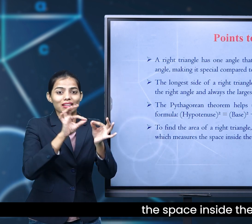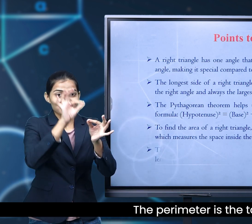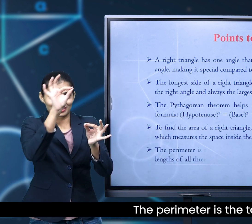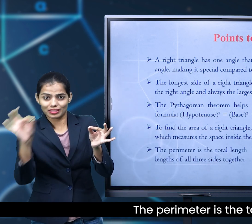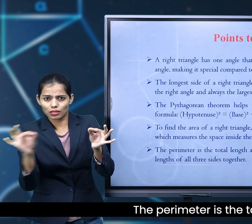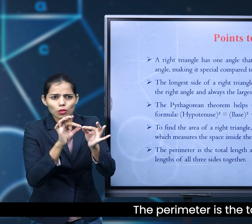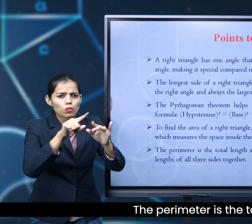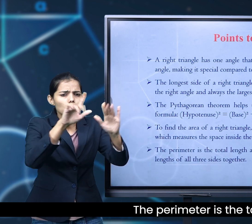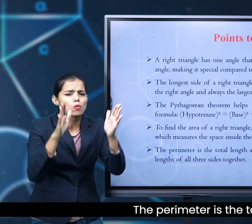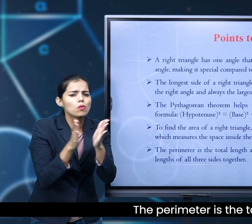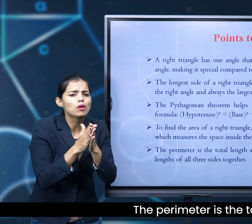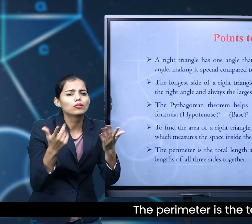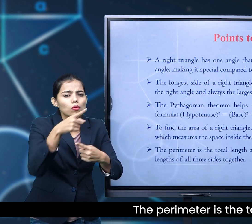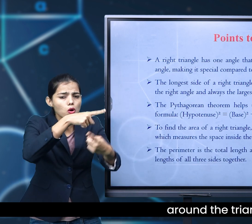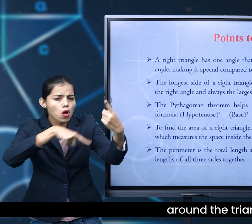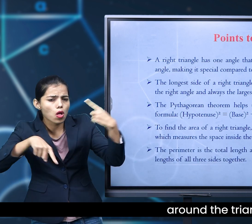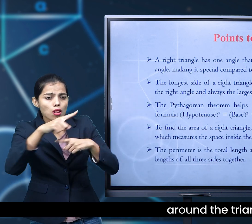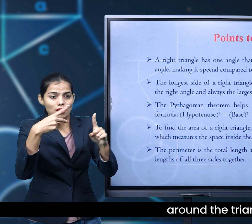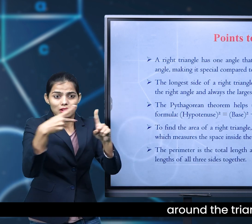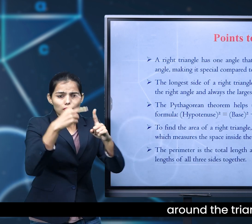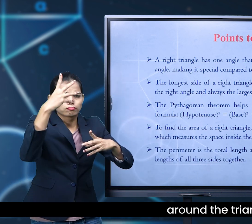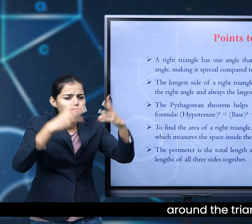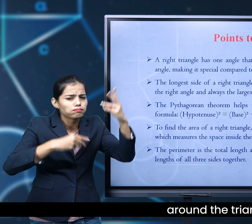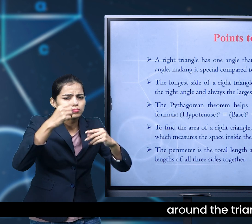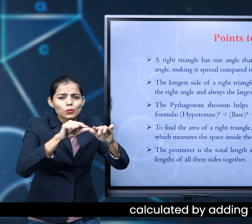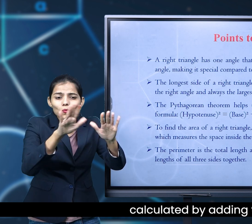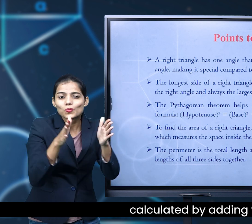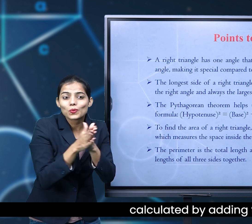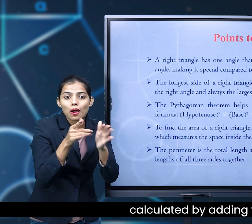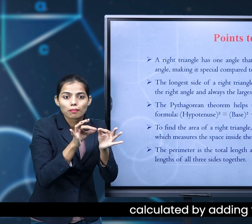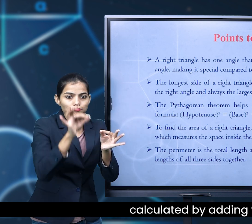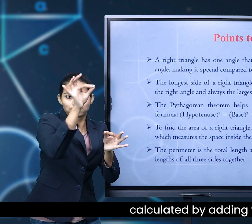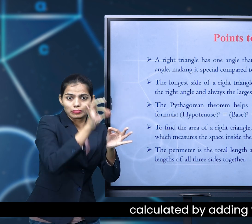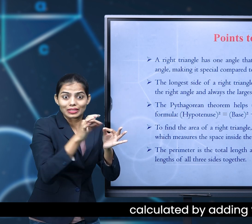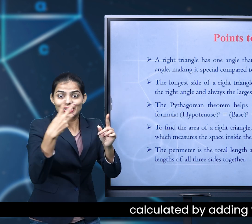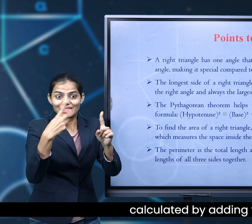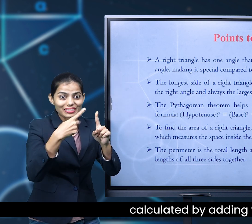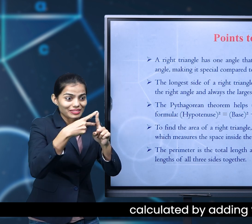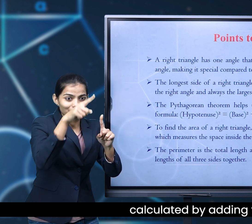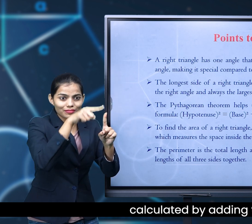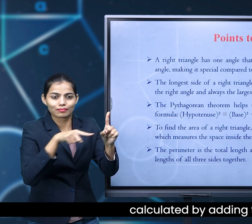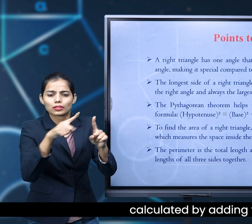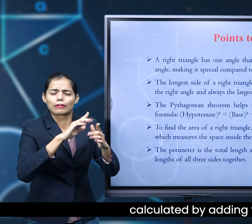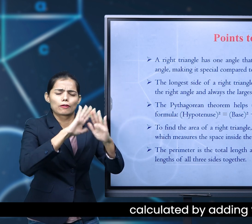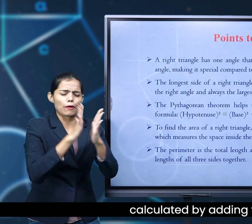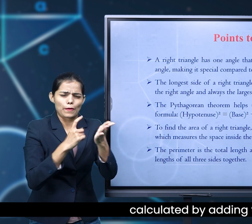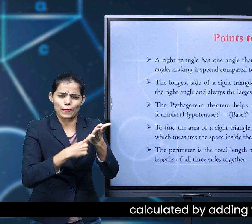The perimeter is the total length around the triangle calculated by adding the lengths of all the three sides